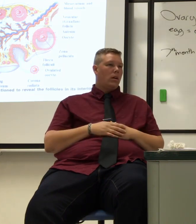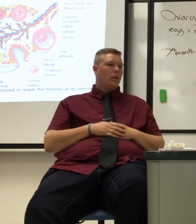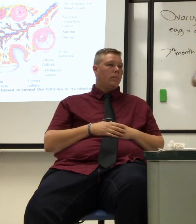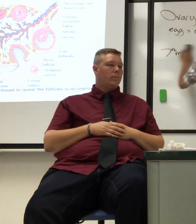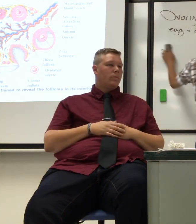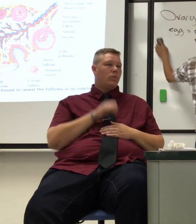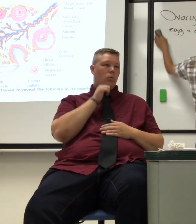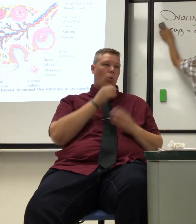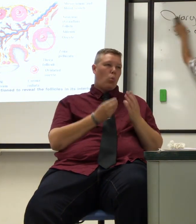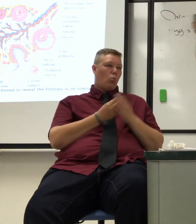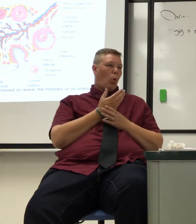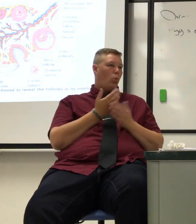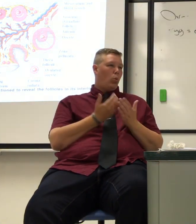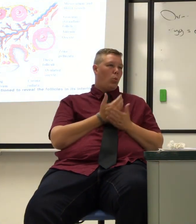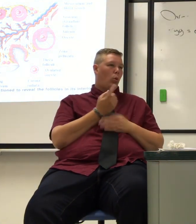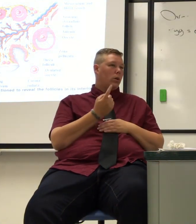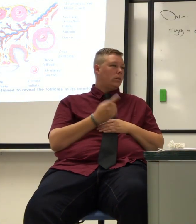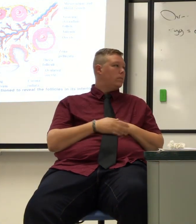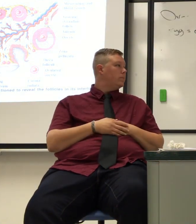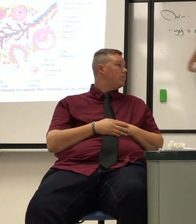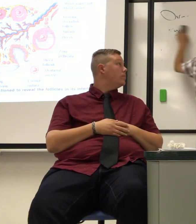For whoever it is.